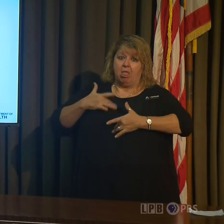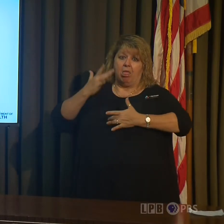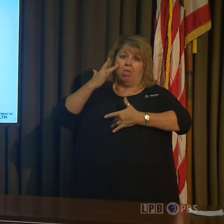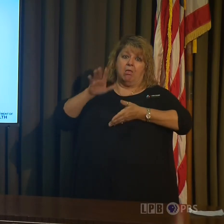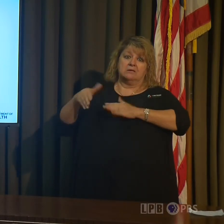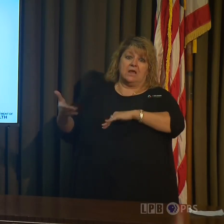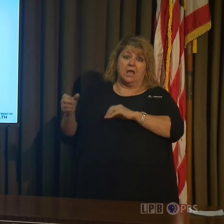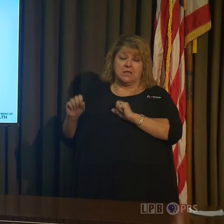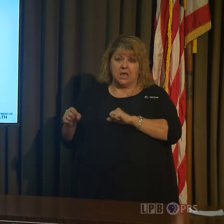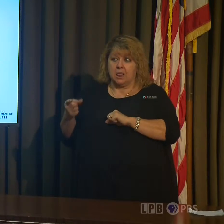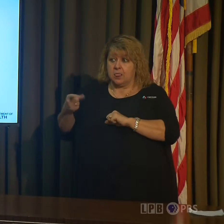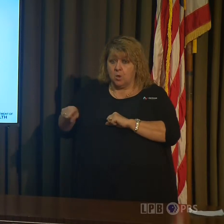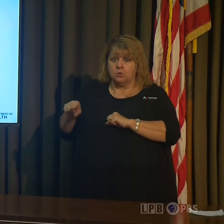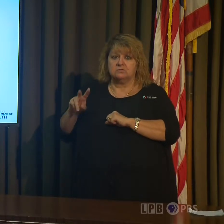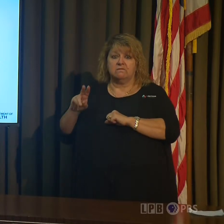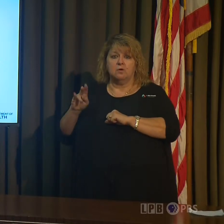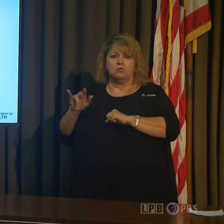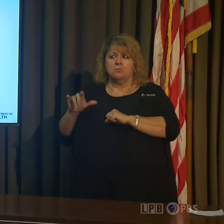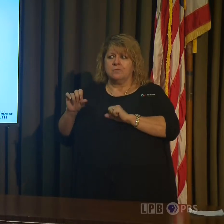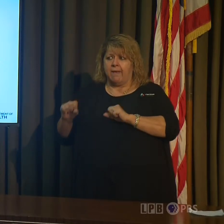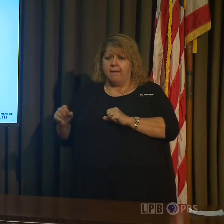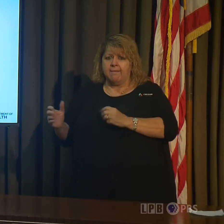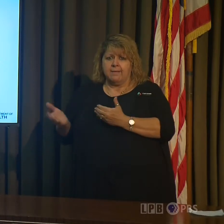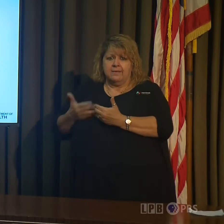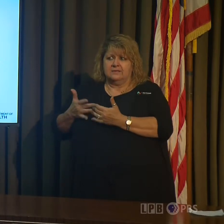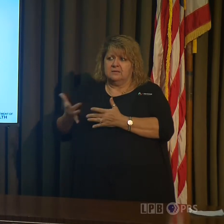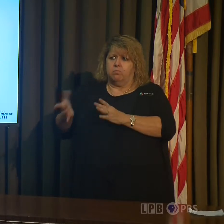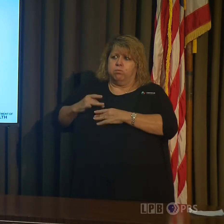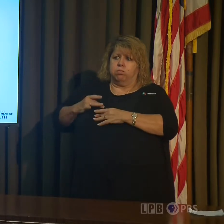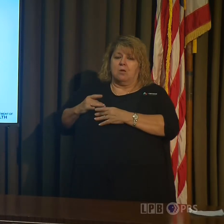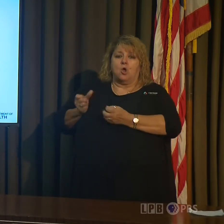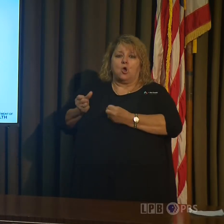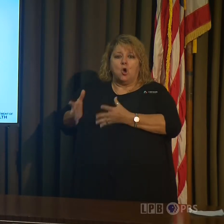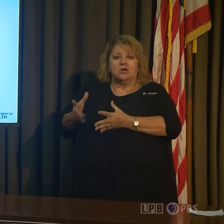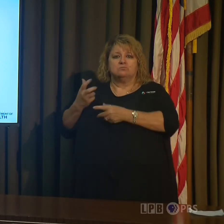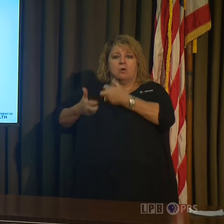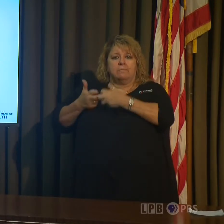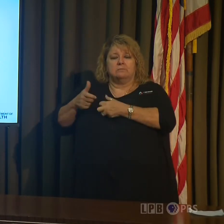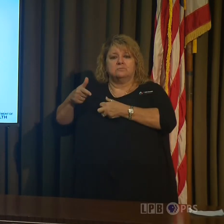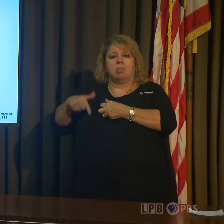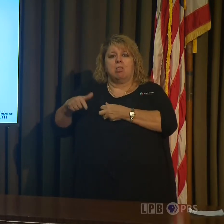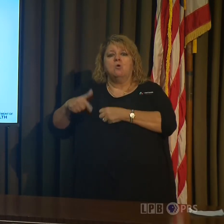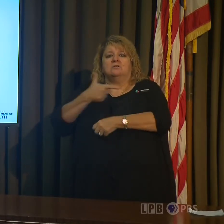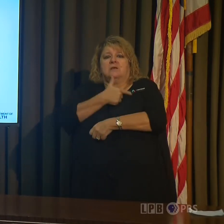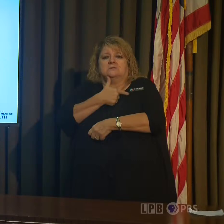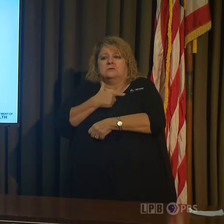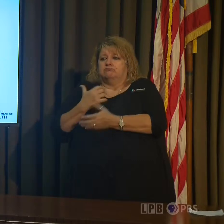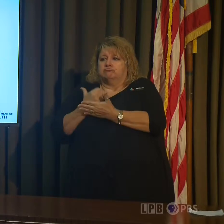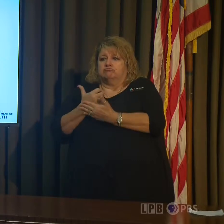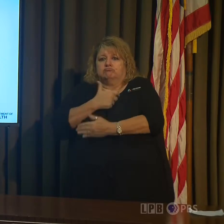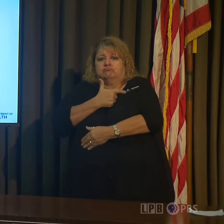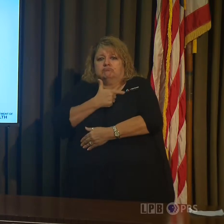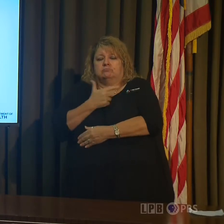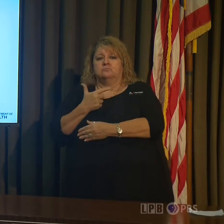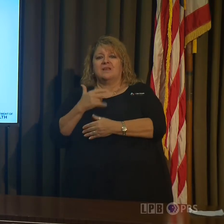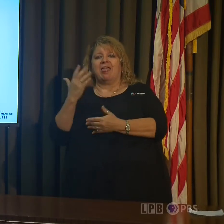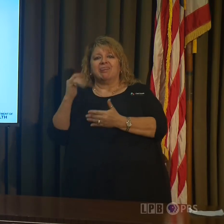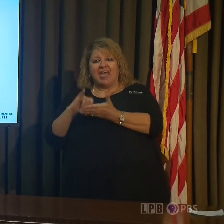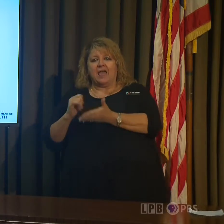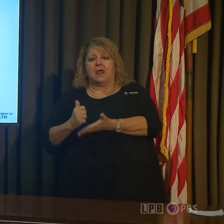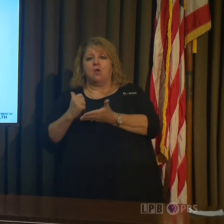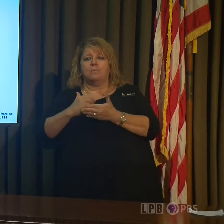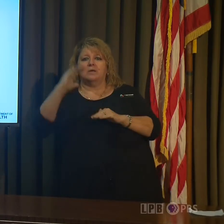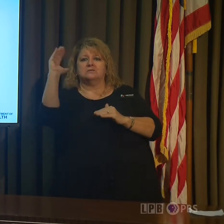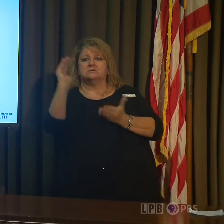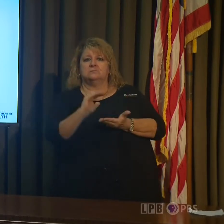up. That's a very reassuring number to get our hospitalizations down steadily to a number like